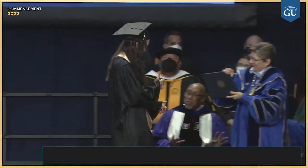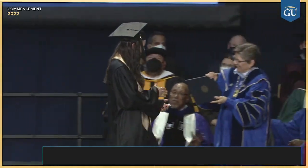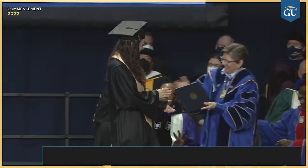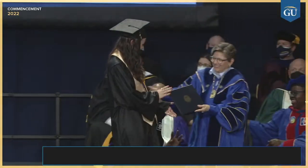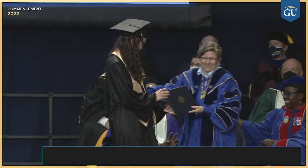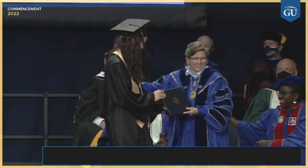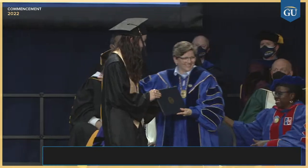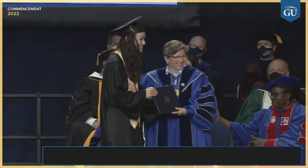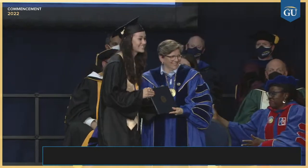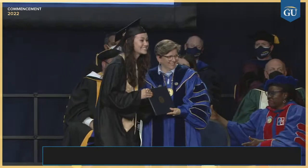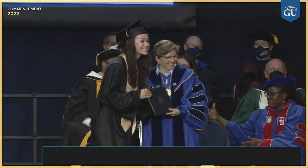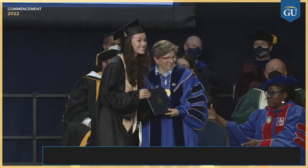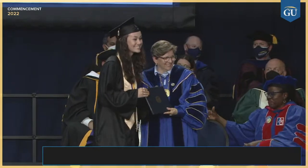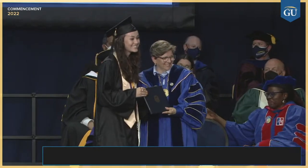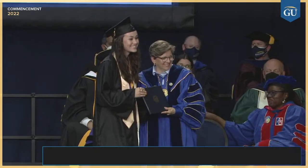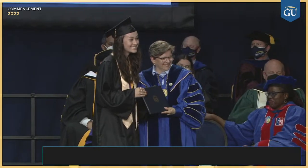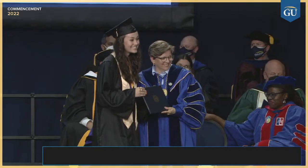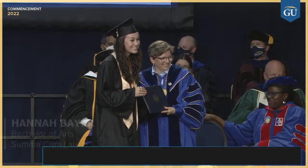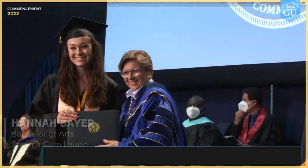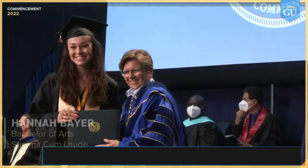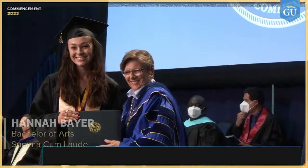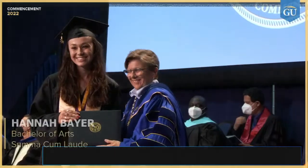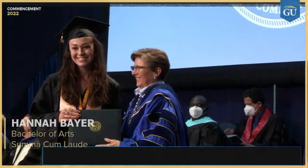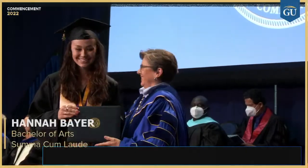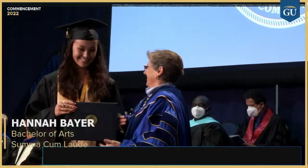Tamel Benton, Bachelor of Science.